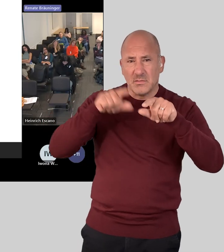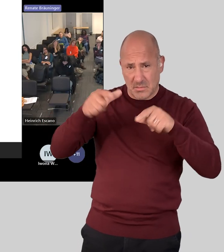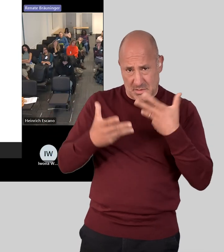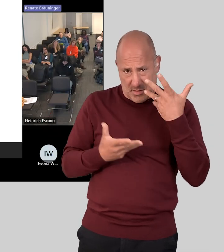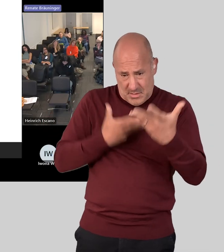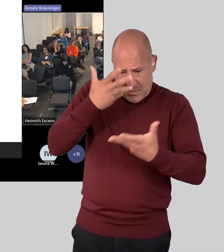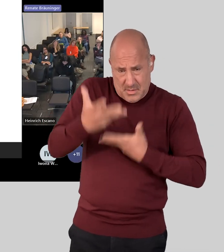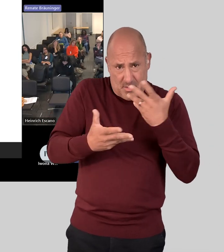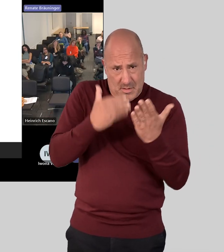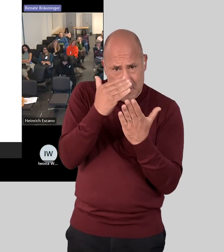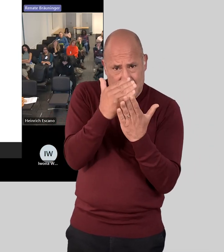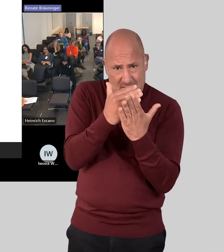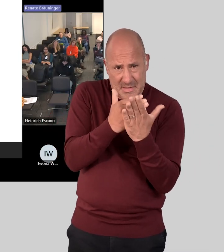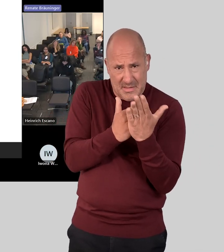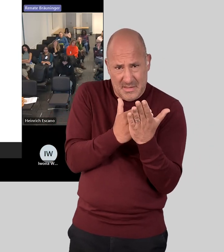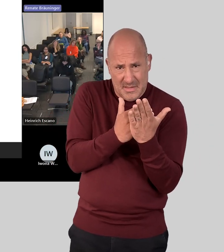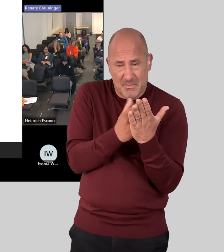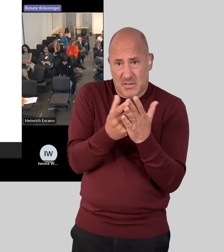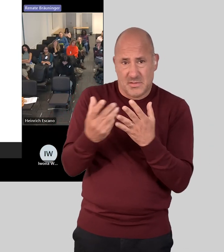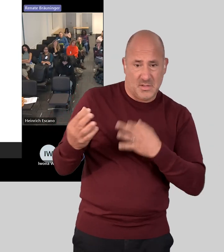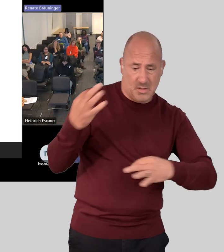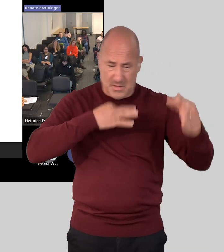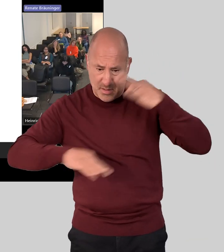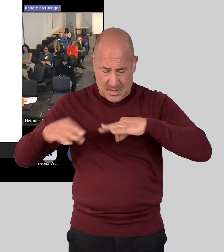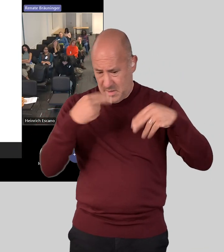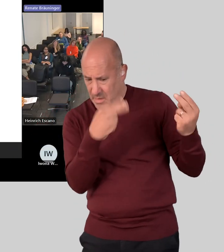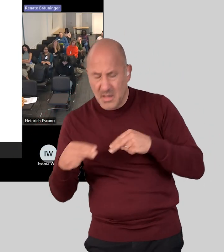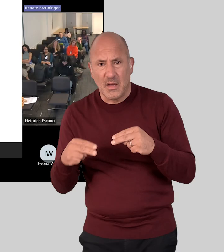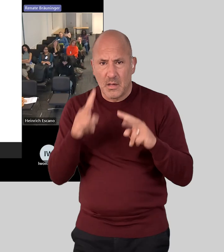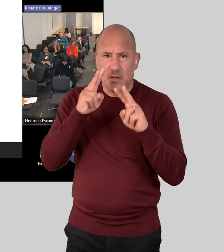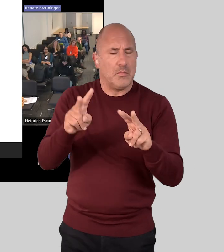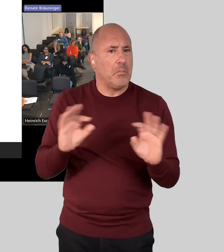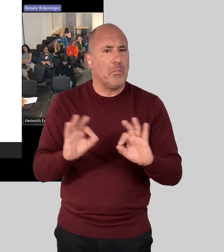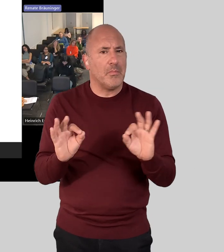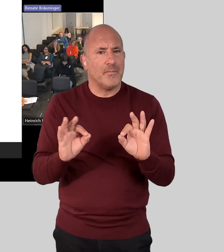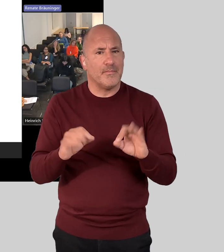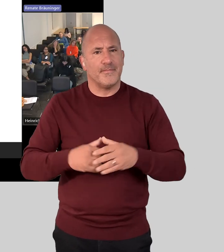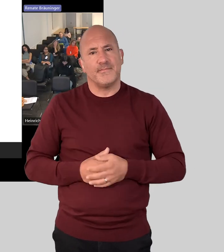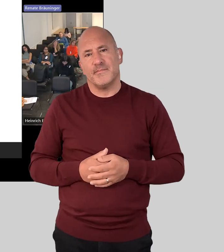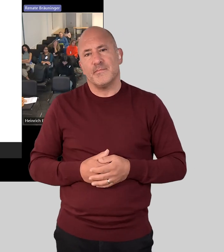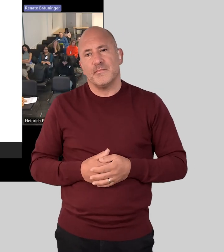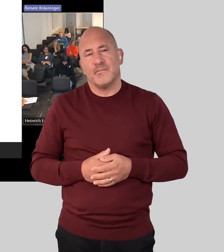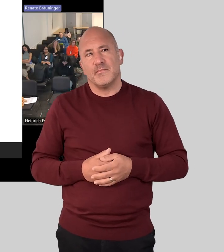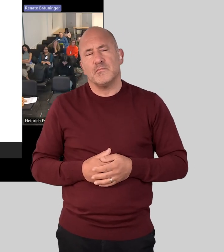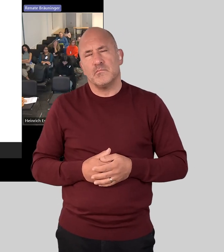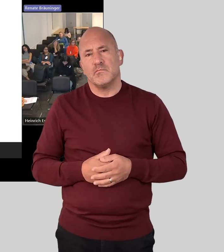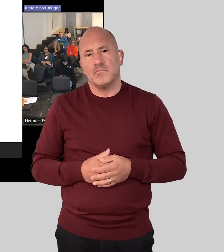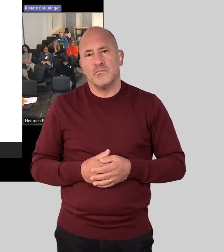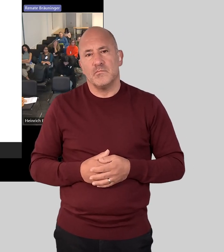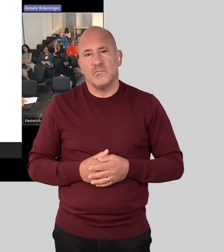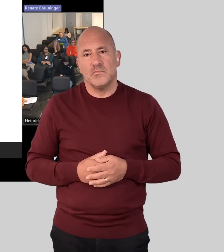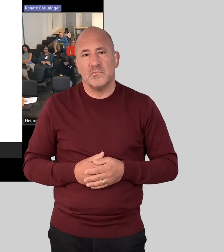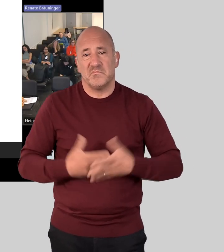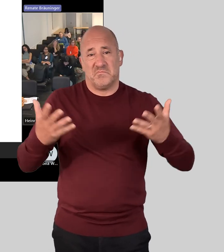the choreographic process laid down in a critical edition, but not the work as such.